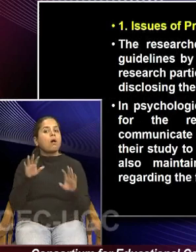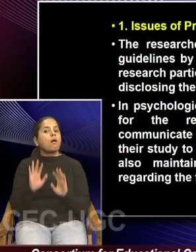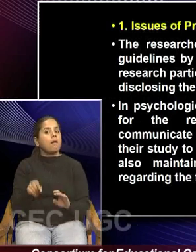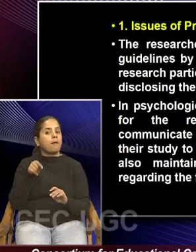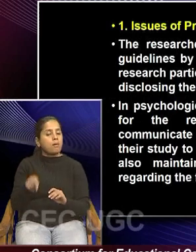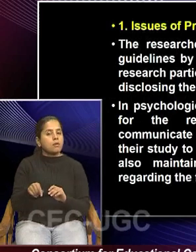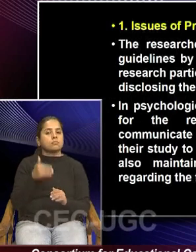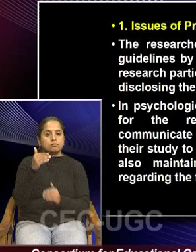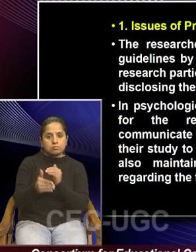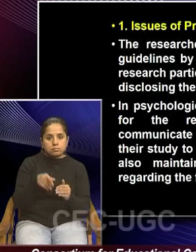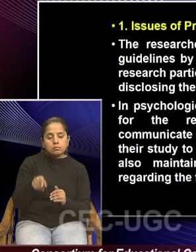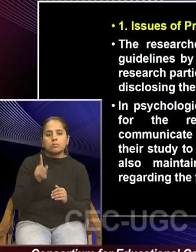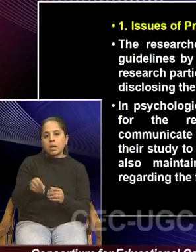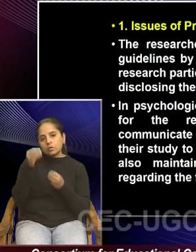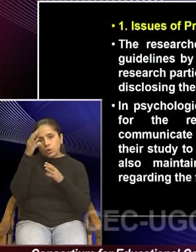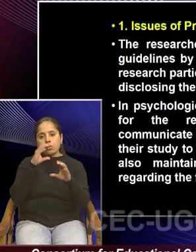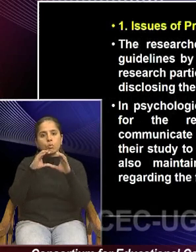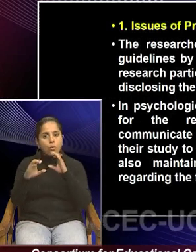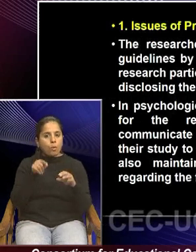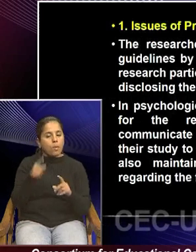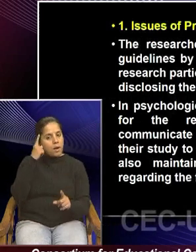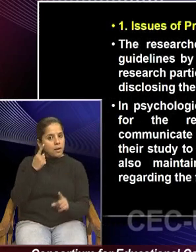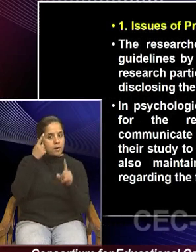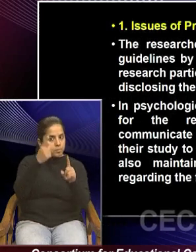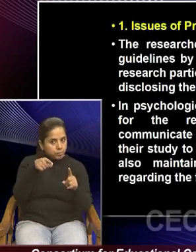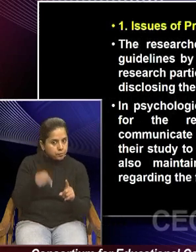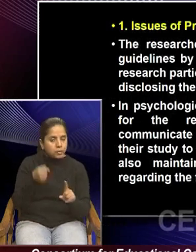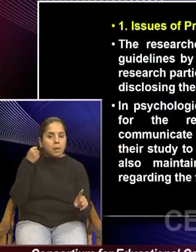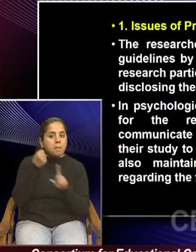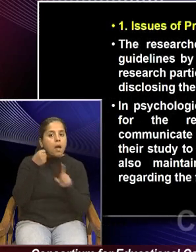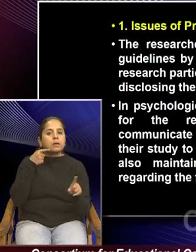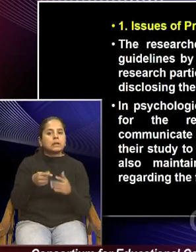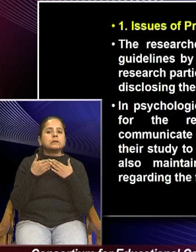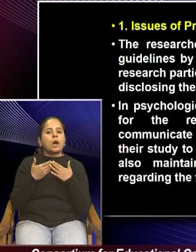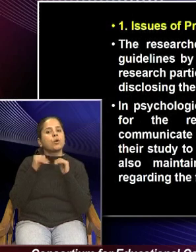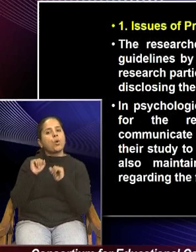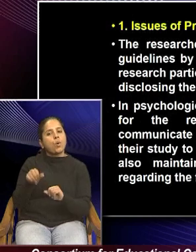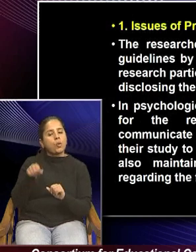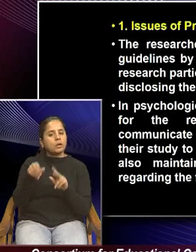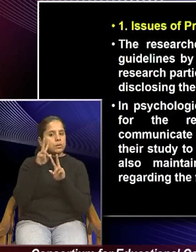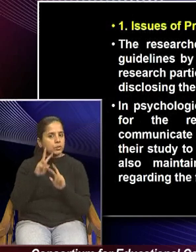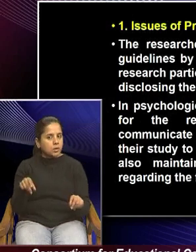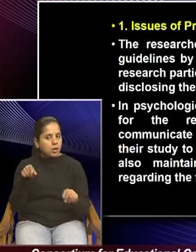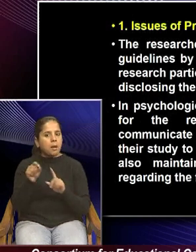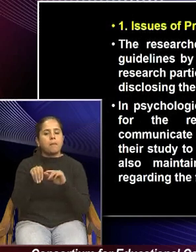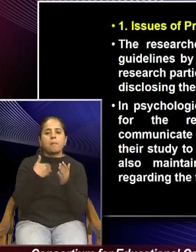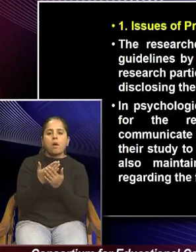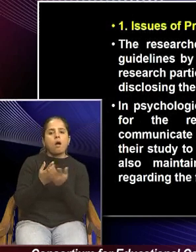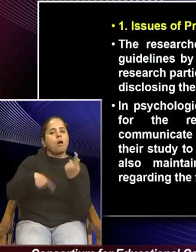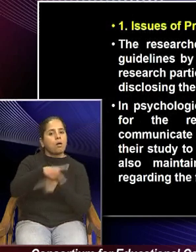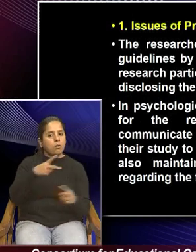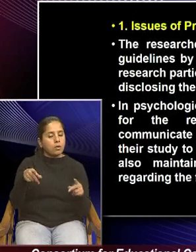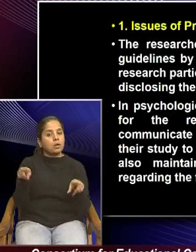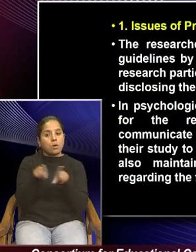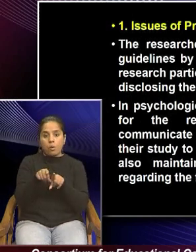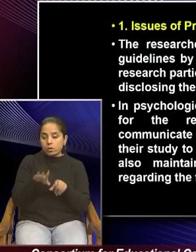to effectively communicate the purpose and impact of their study to the research participants while